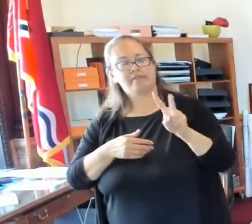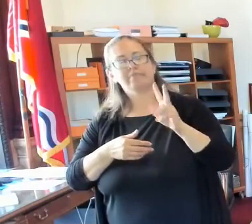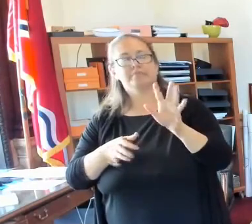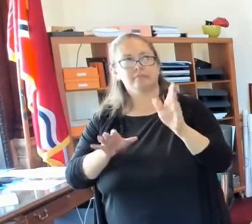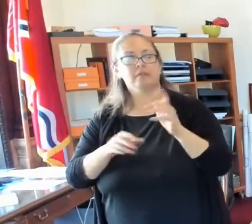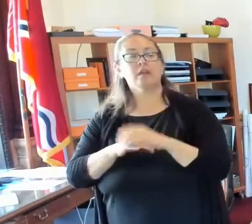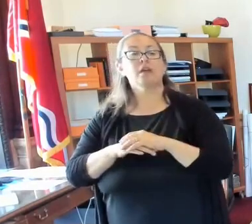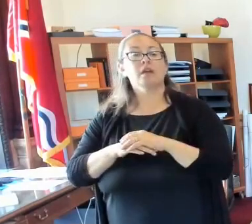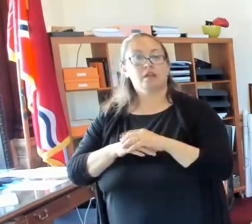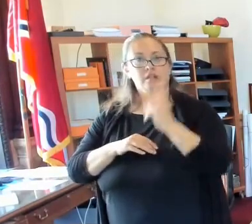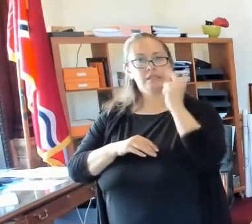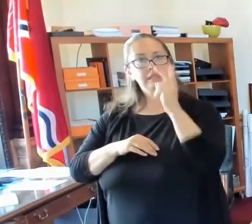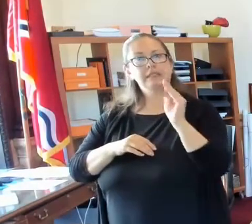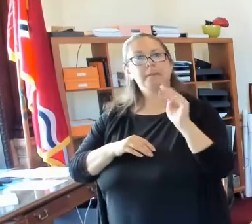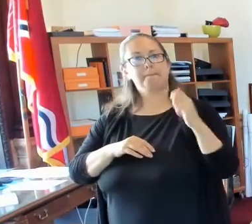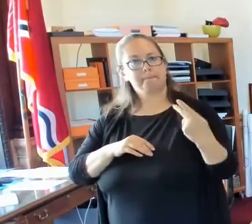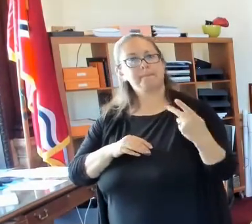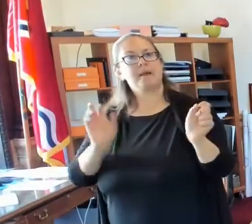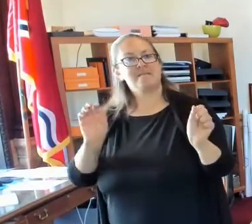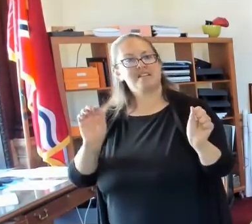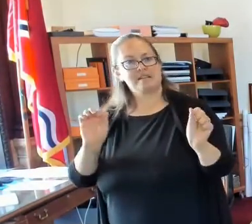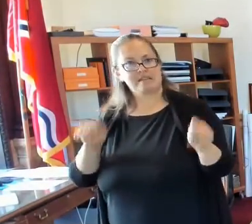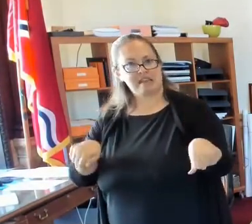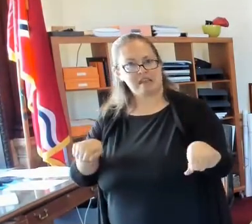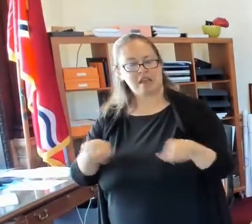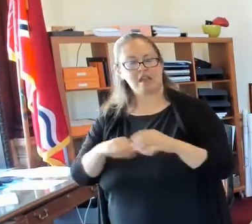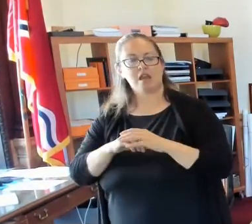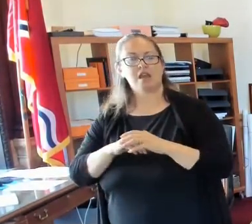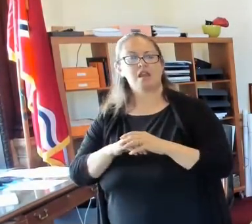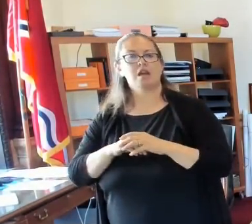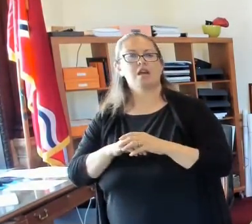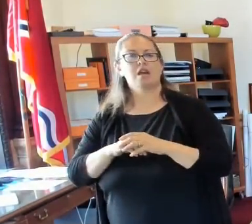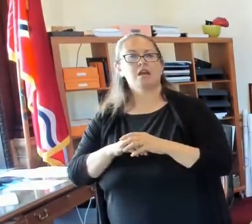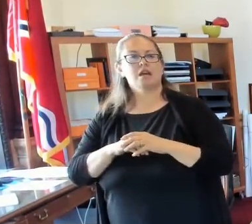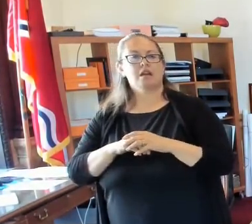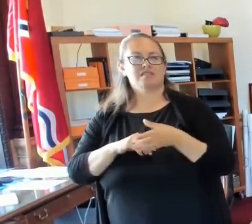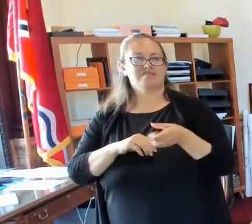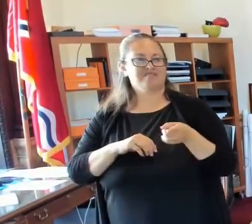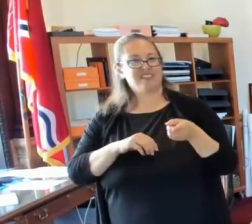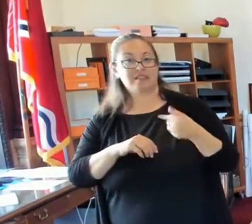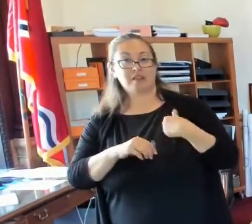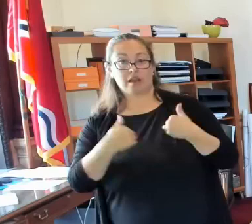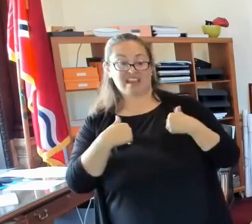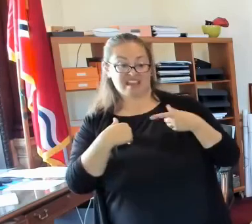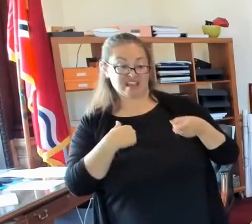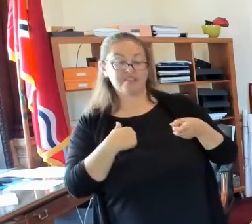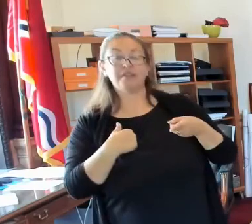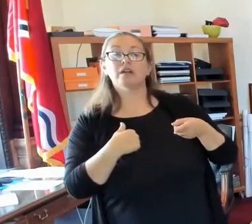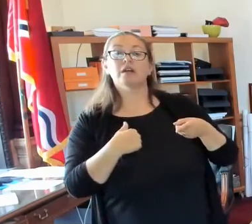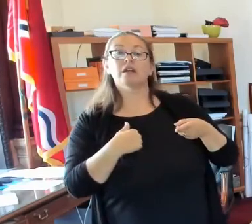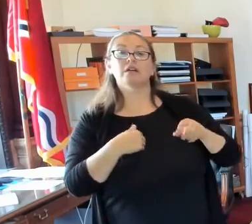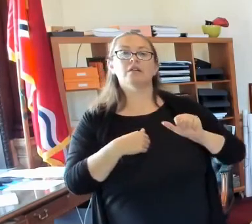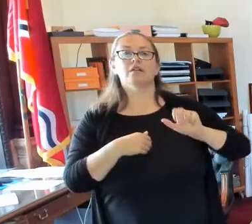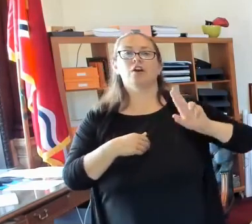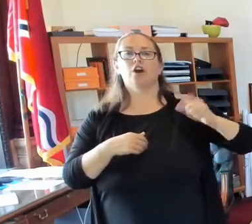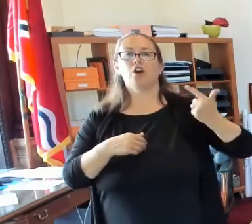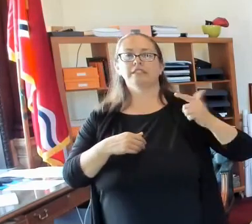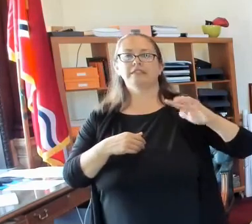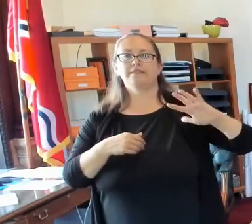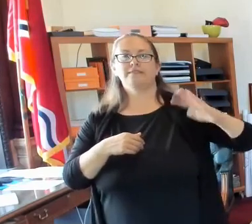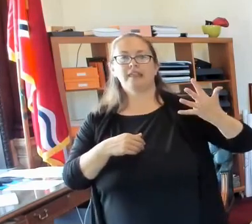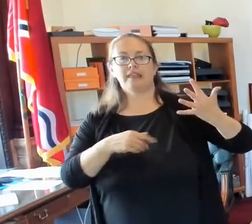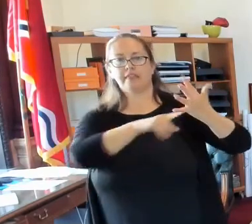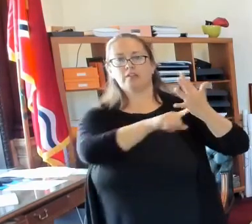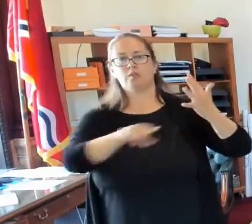And you can look at this map. And this one is for the period from the 5th of August to the 18th.